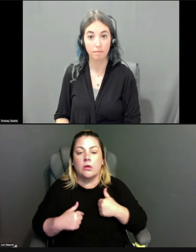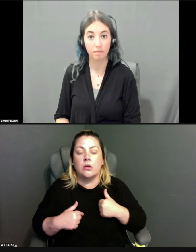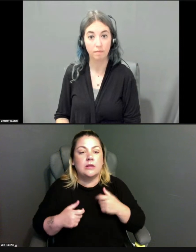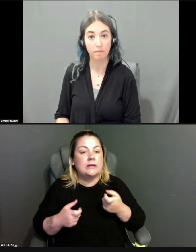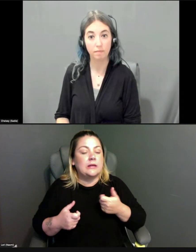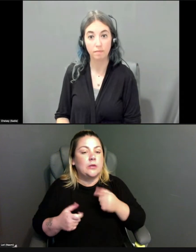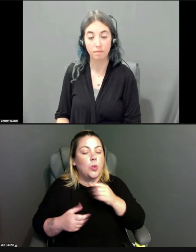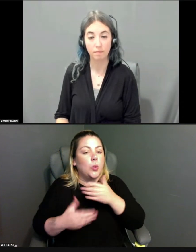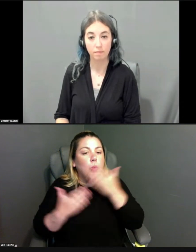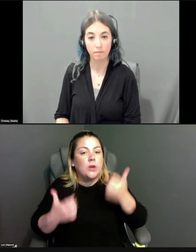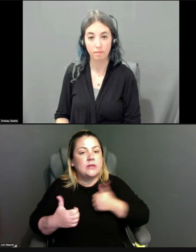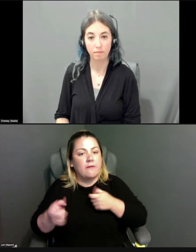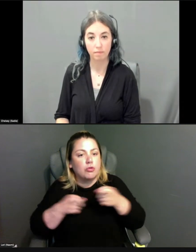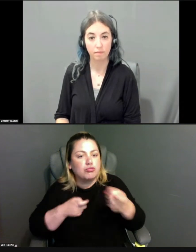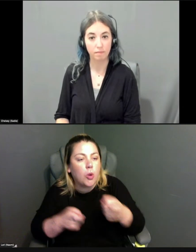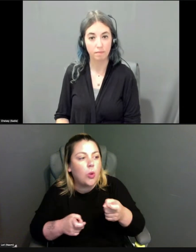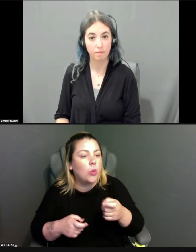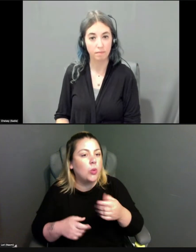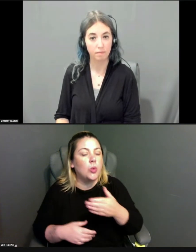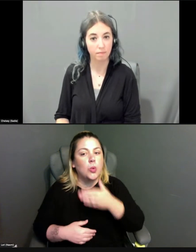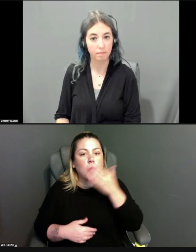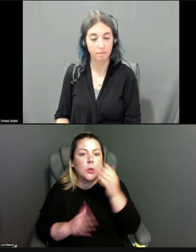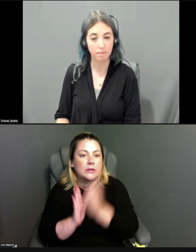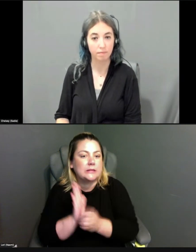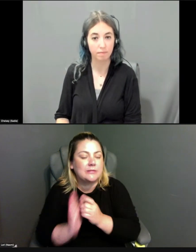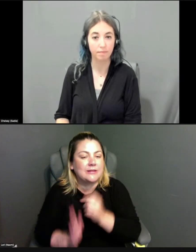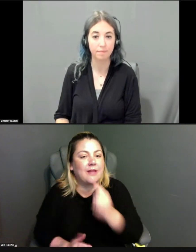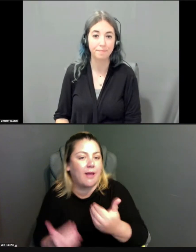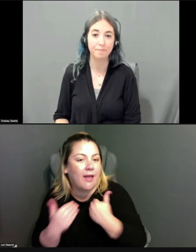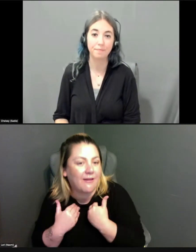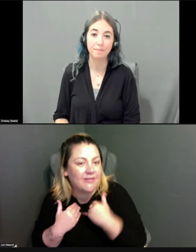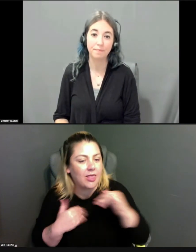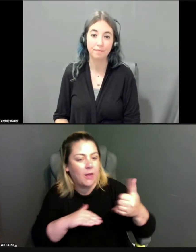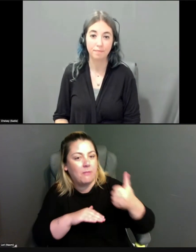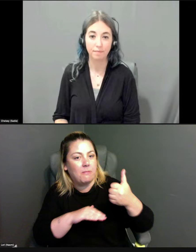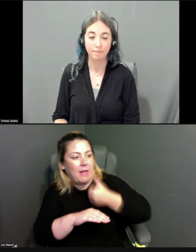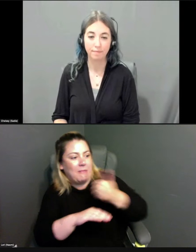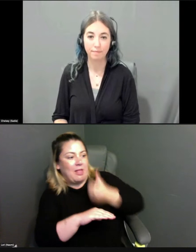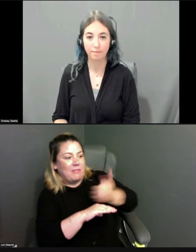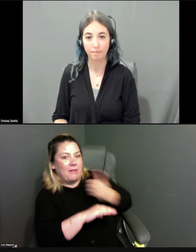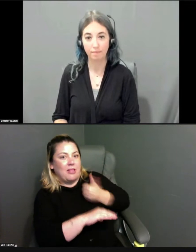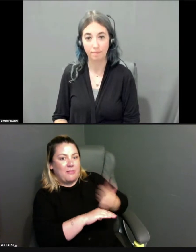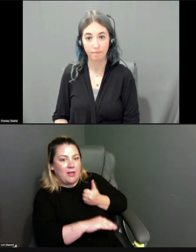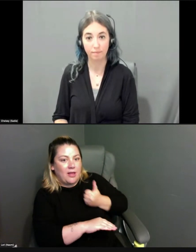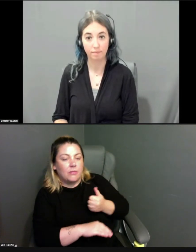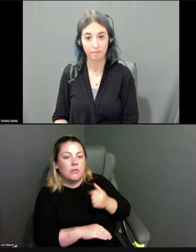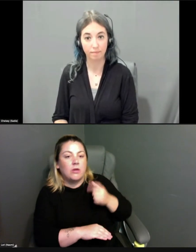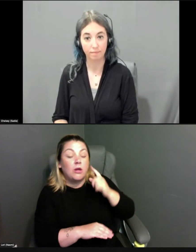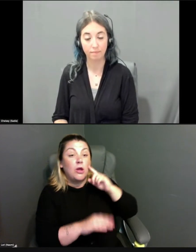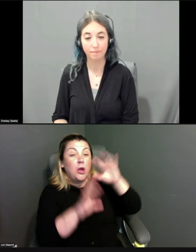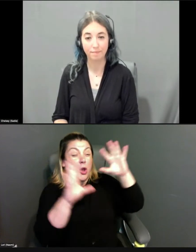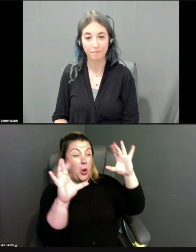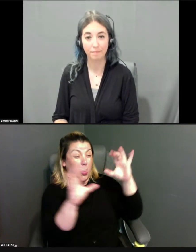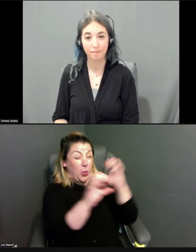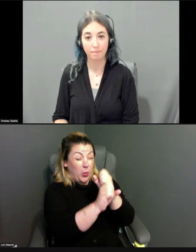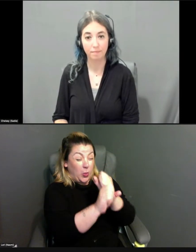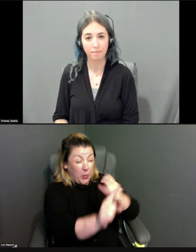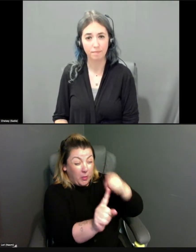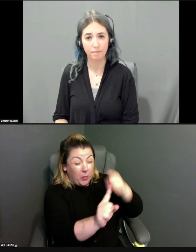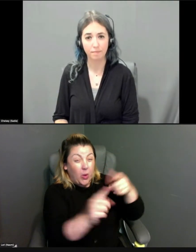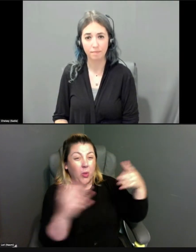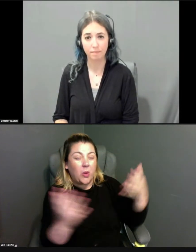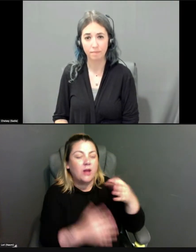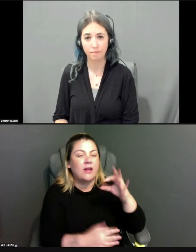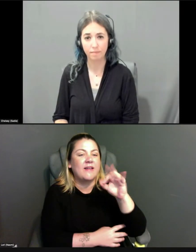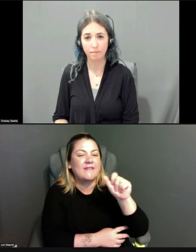it's against a culture that really rests on things like fat phobia and healthism and ableism and